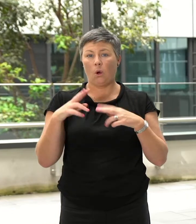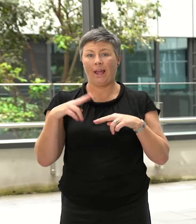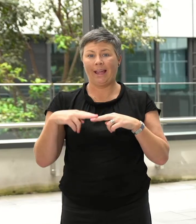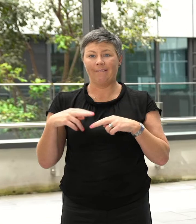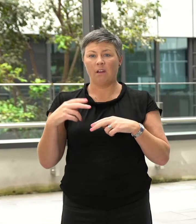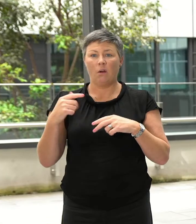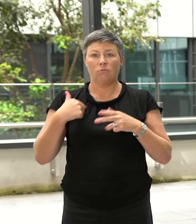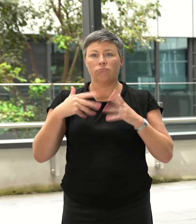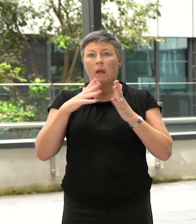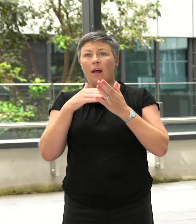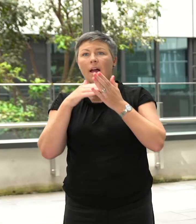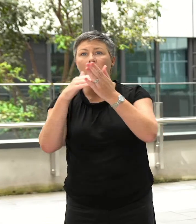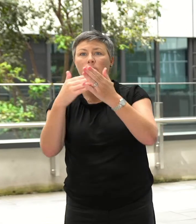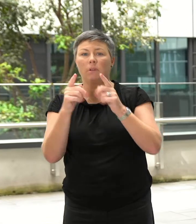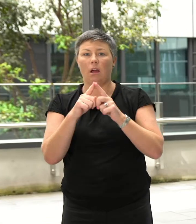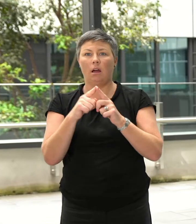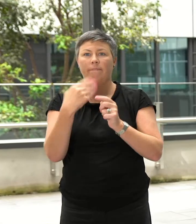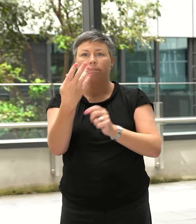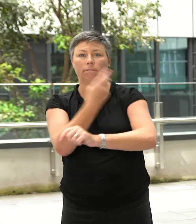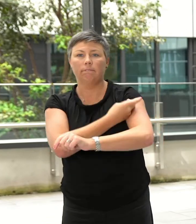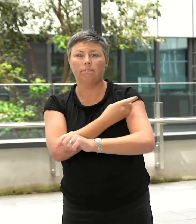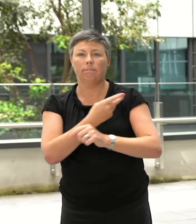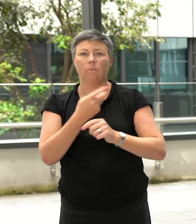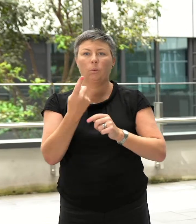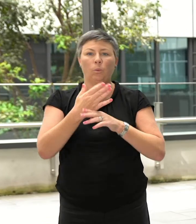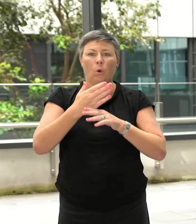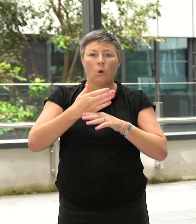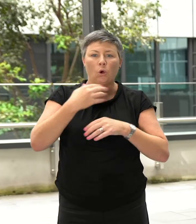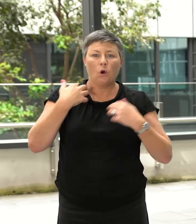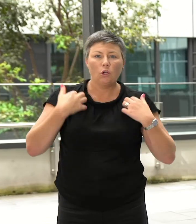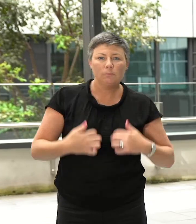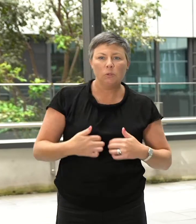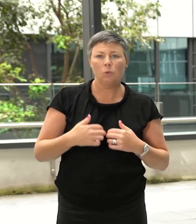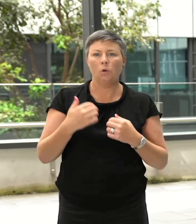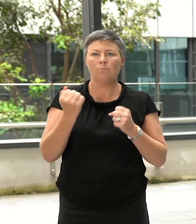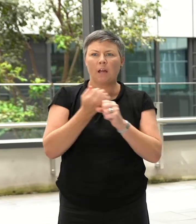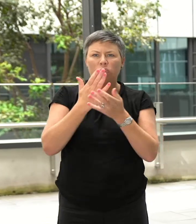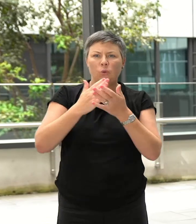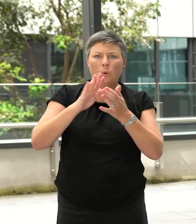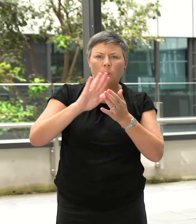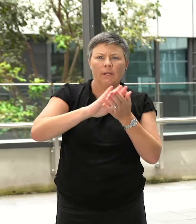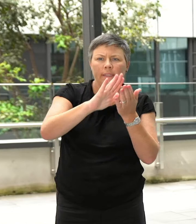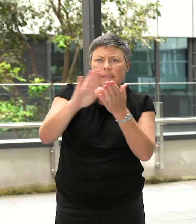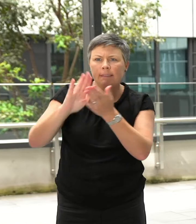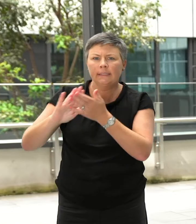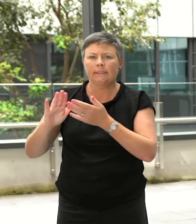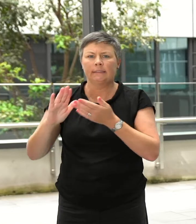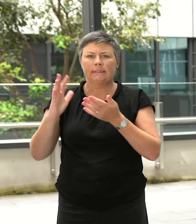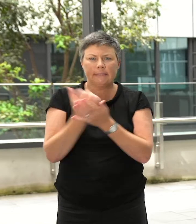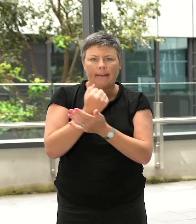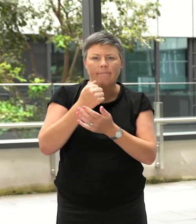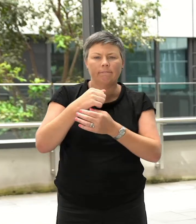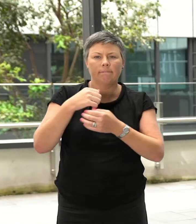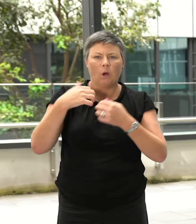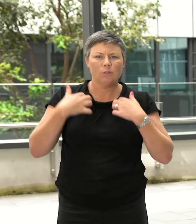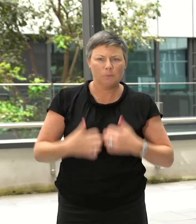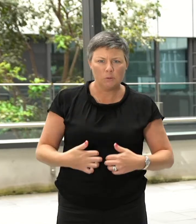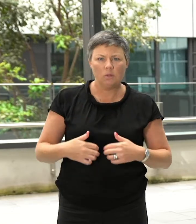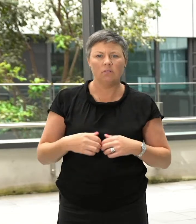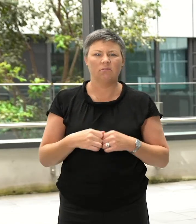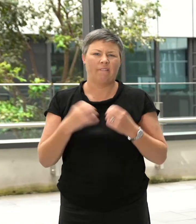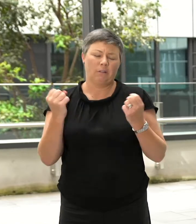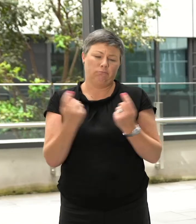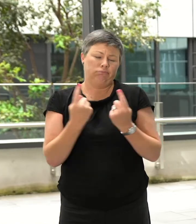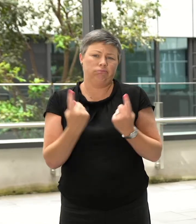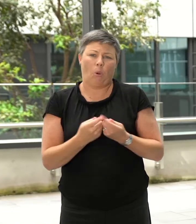vaccinating healthcare workers up there, ensuring that their hospitals are safe, there's a whole range of measures. The Commonwealth government has